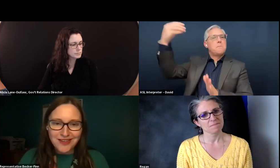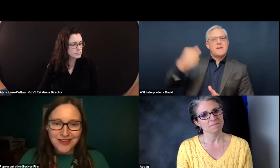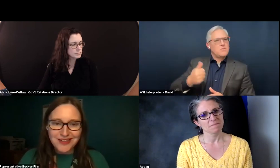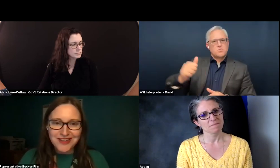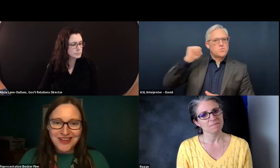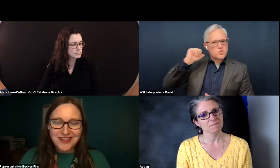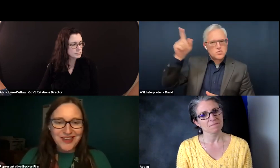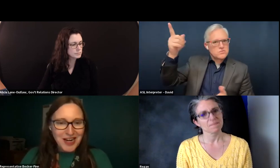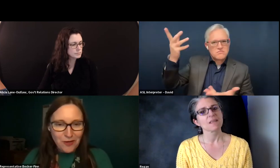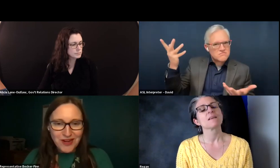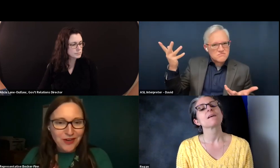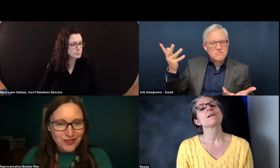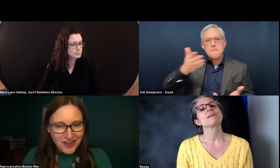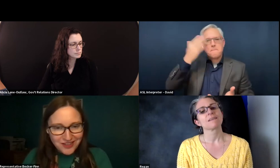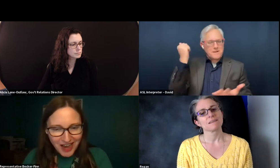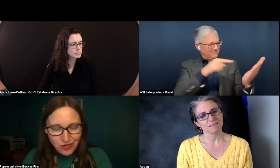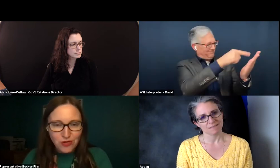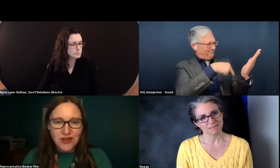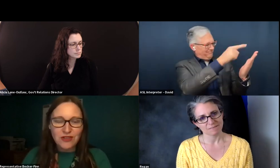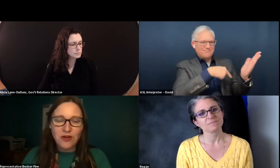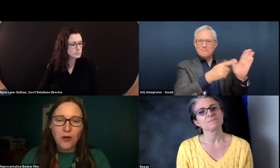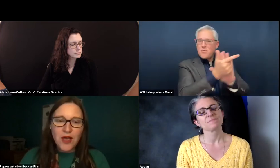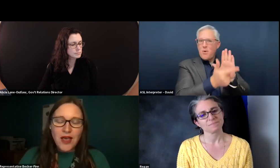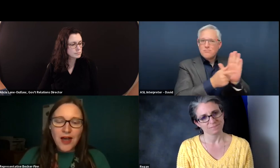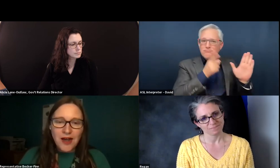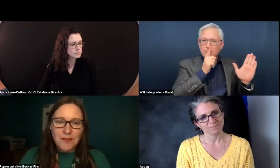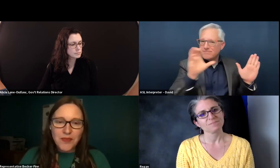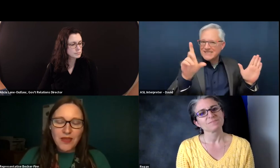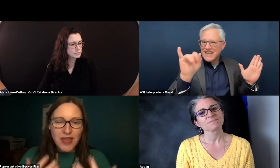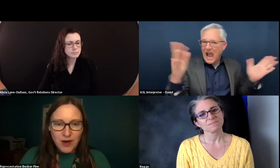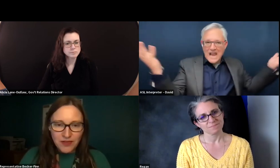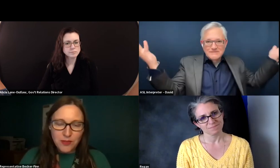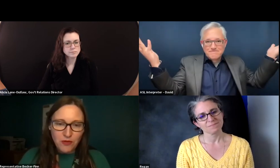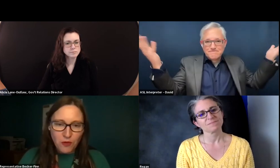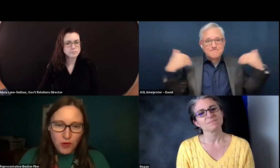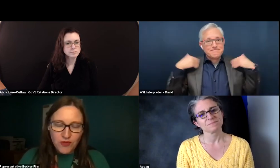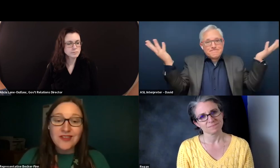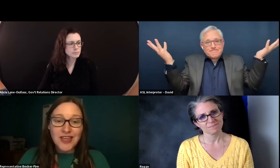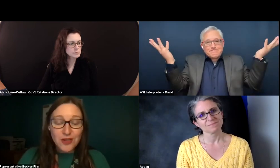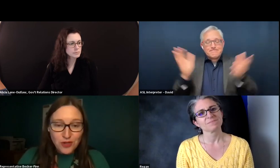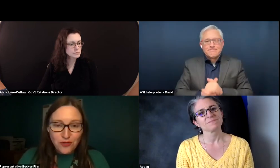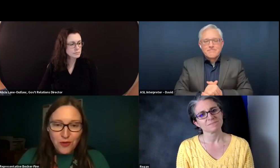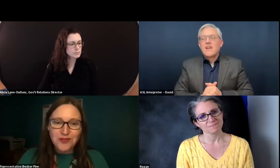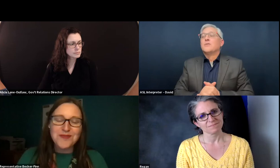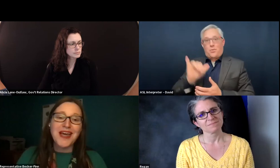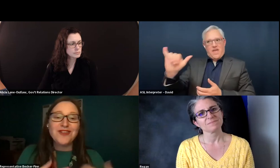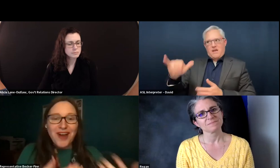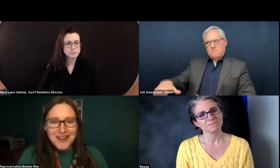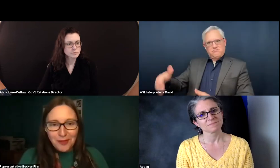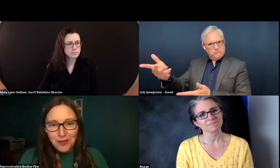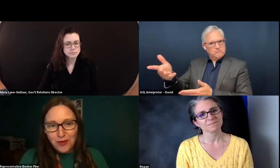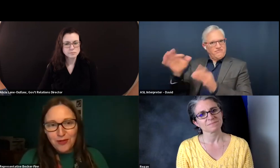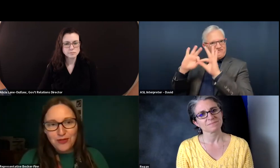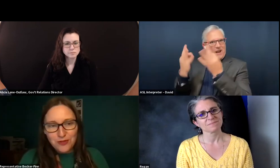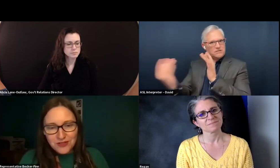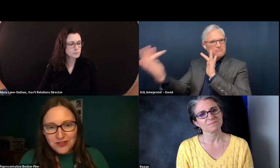CDI isn't set out in our state statute. And so they brought this bill forward, this issue forward to me. I tried